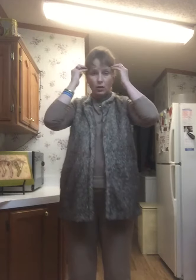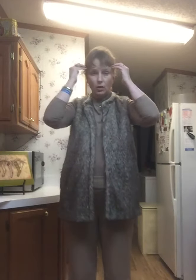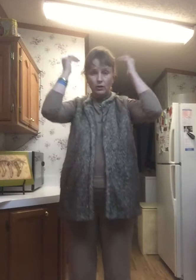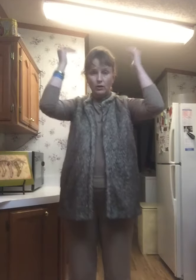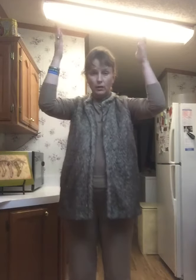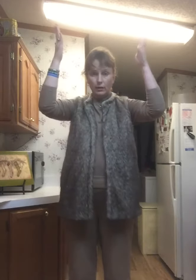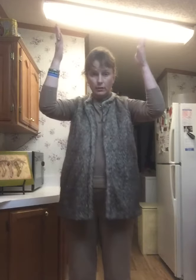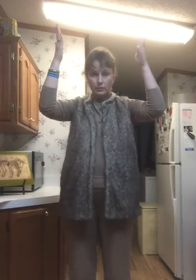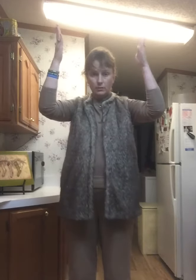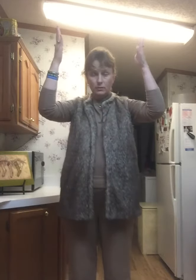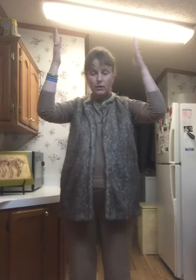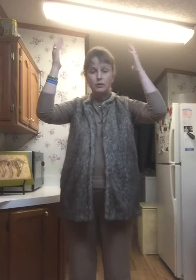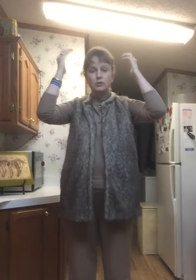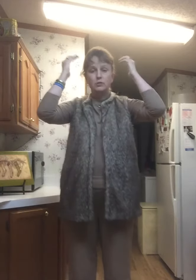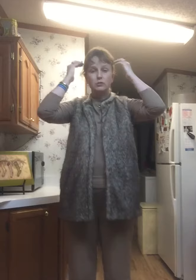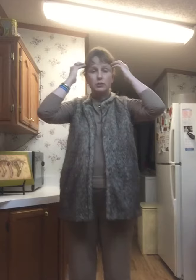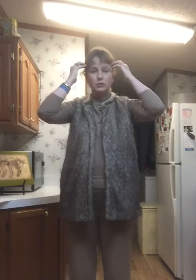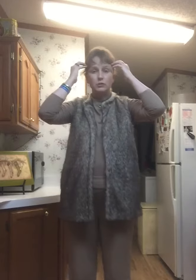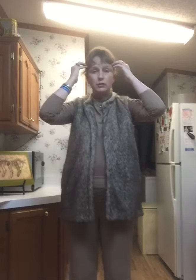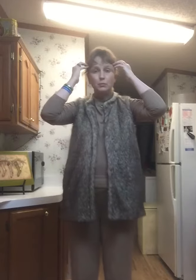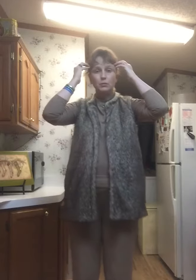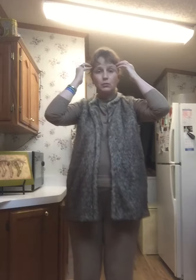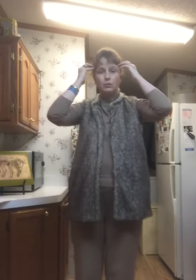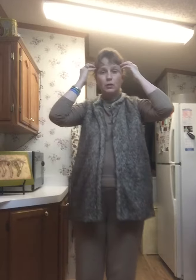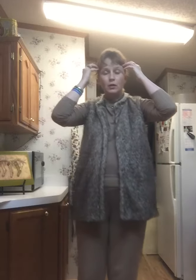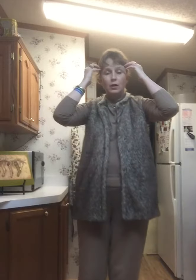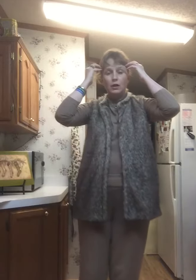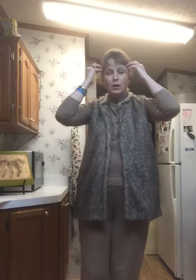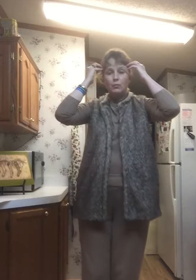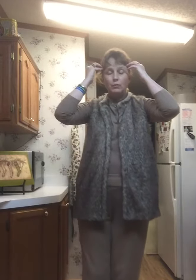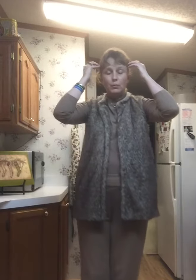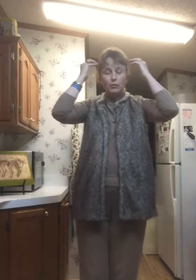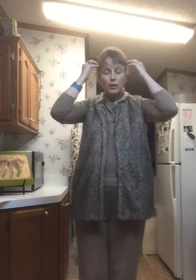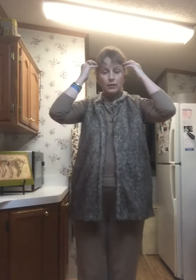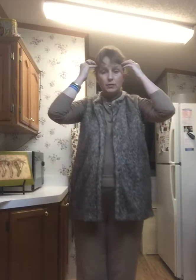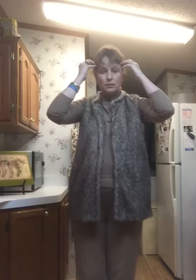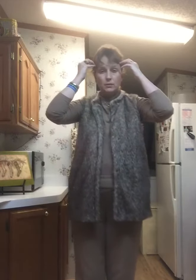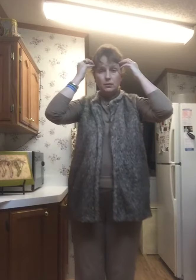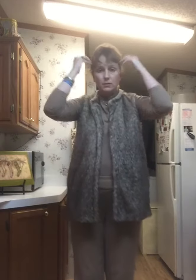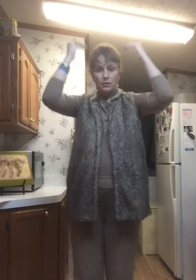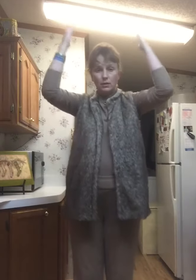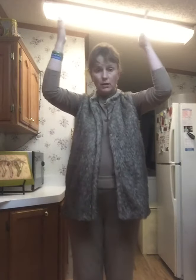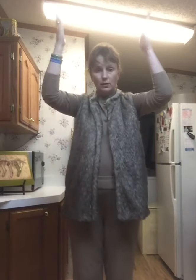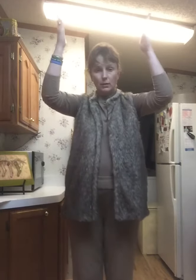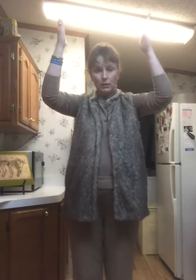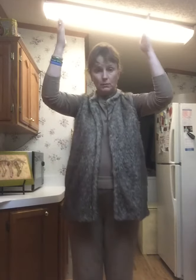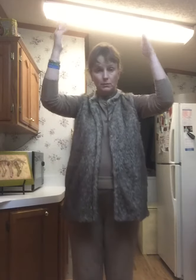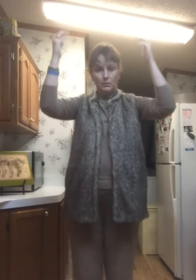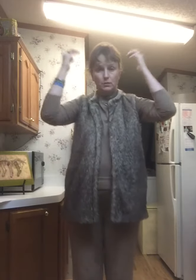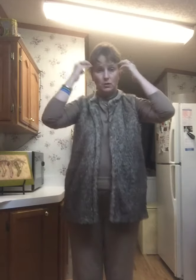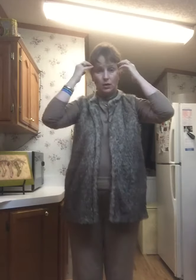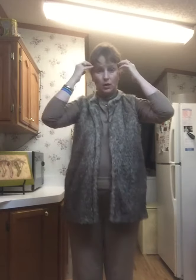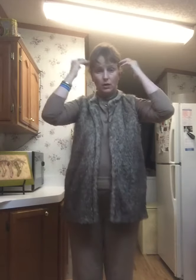taught us. And it's just to touch the temple with both hands and come up.